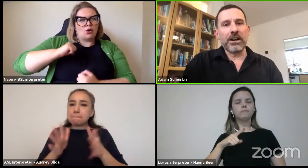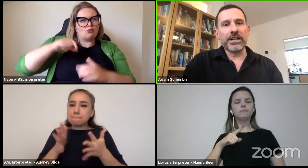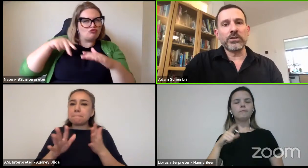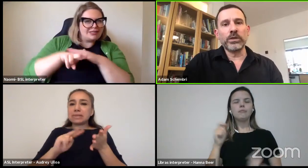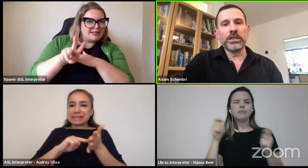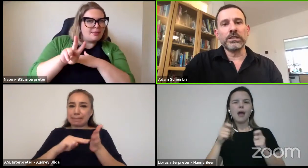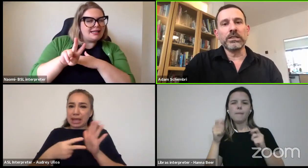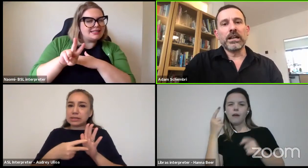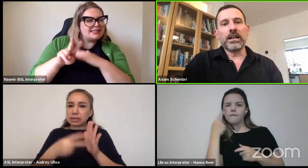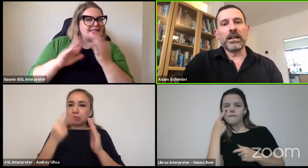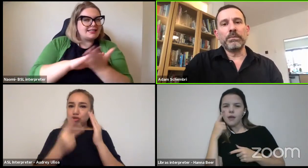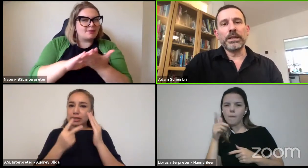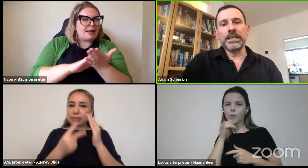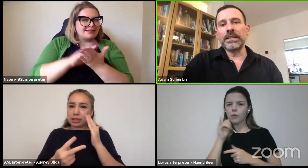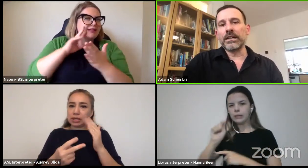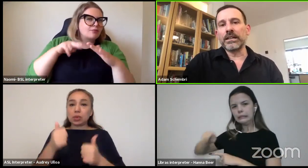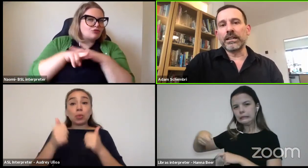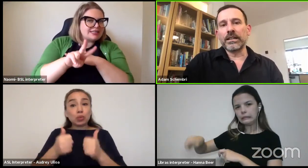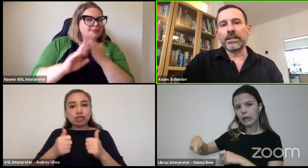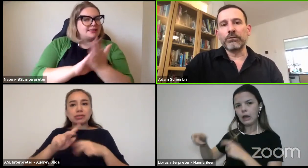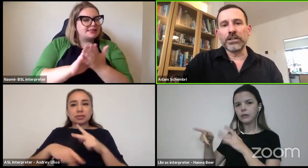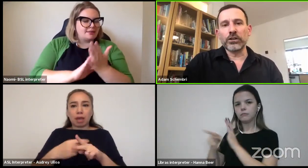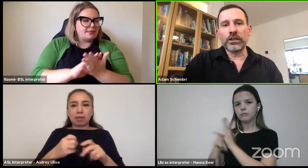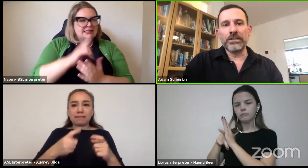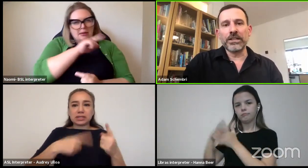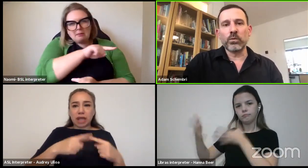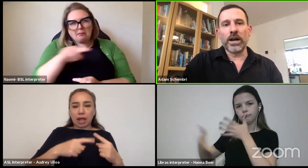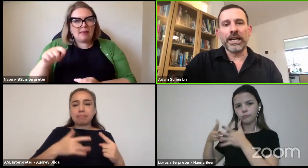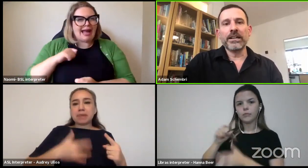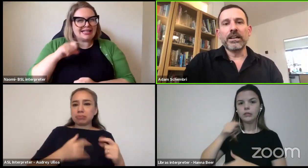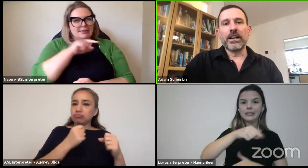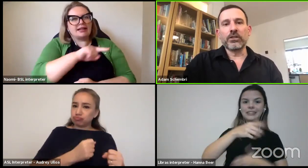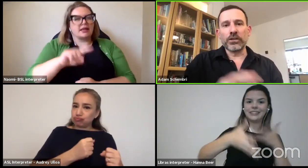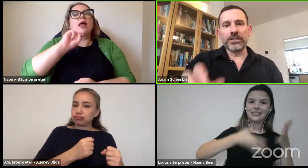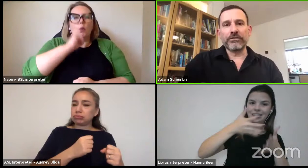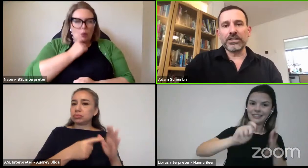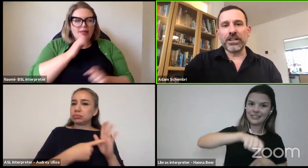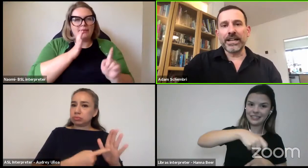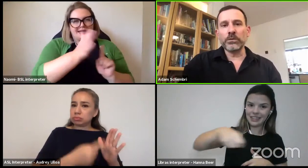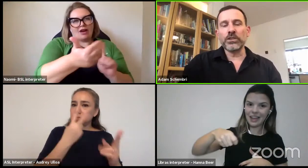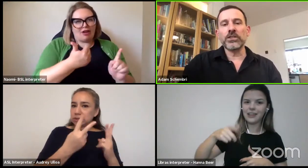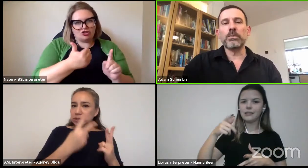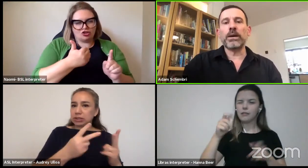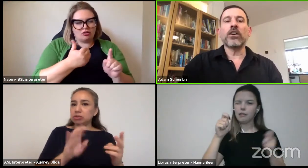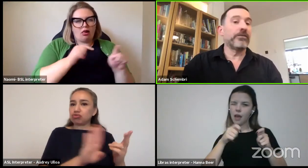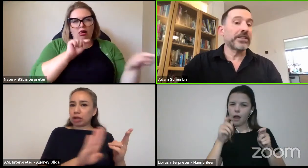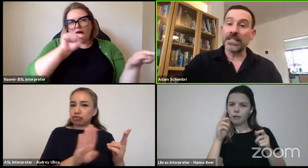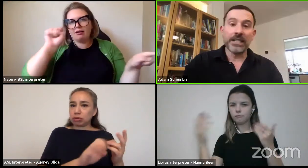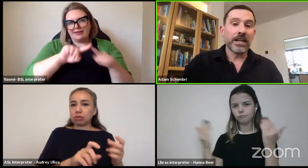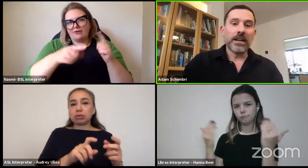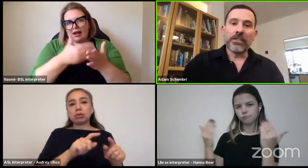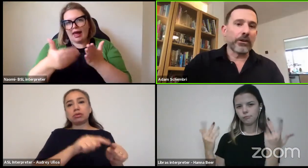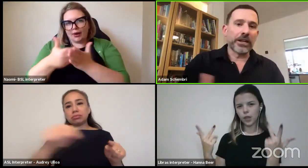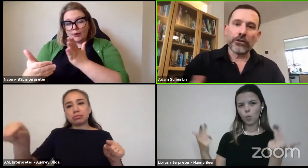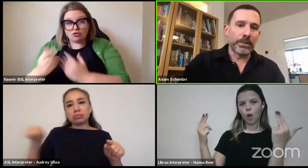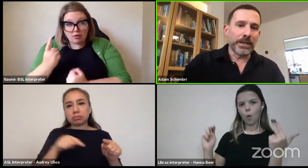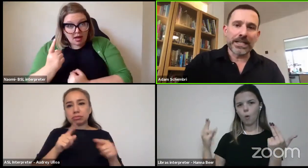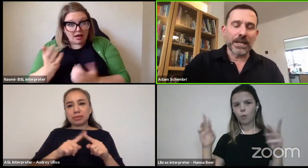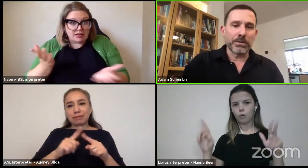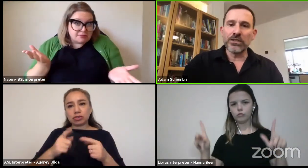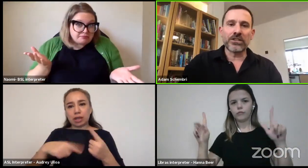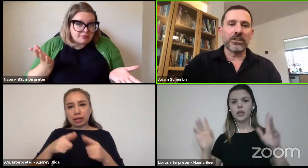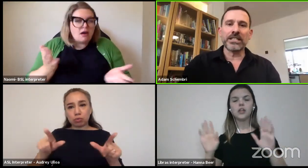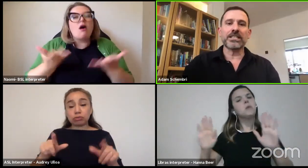which signs will be directional in this way across different sign languages. But obviously, there are going to